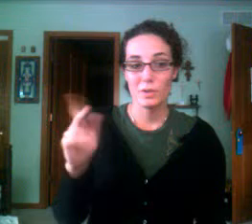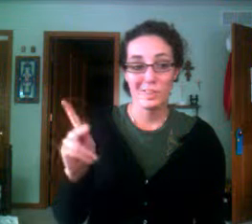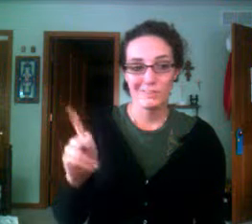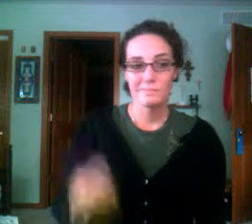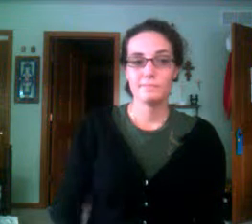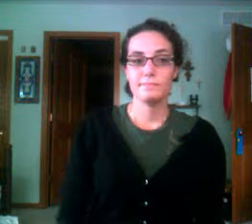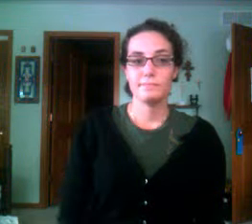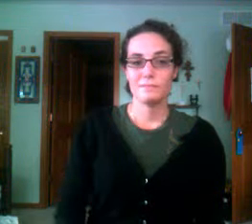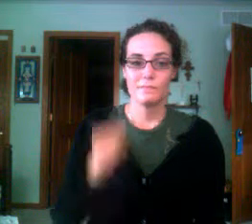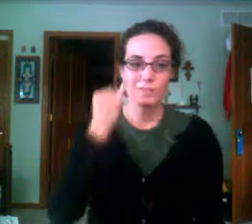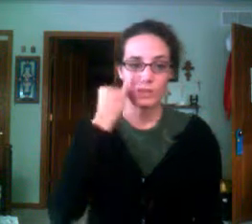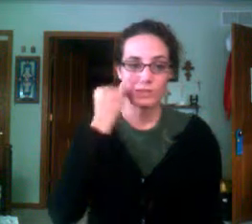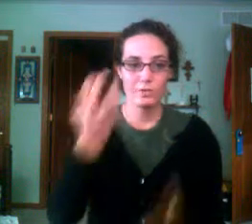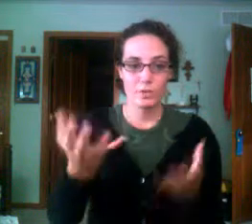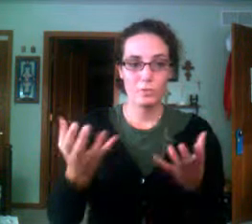If you want e,